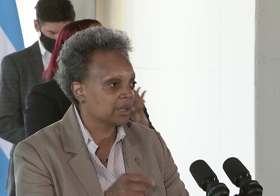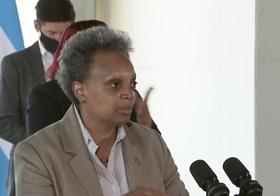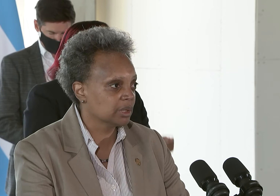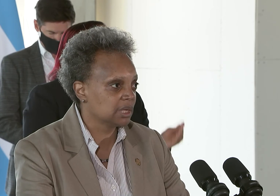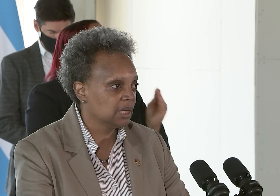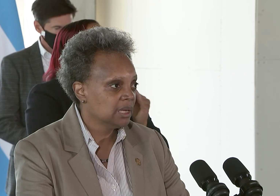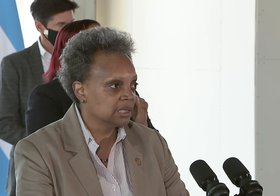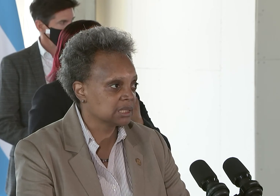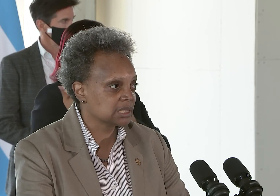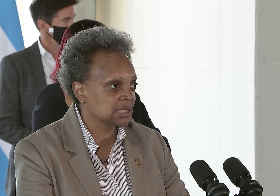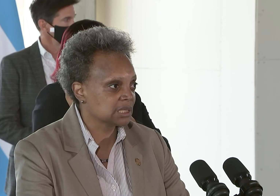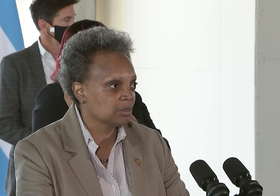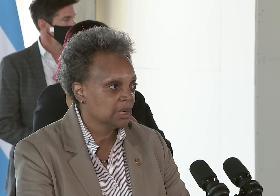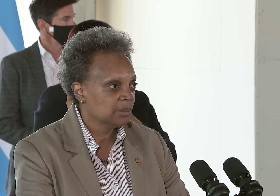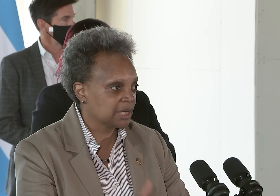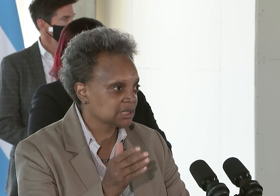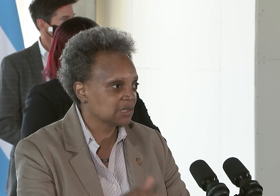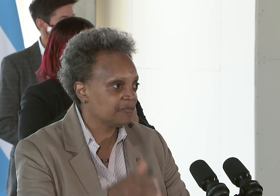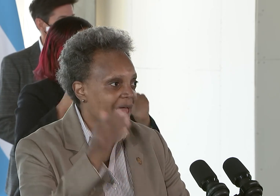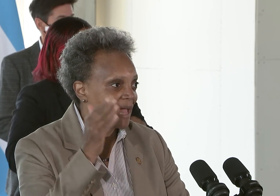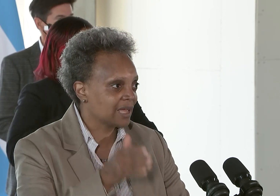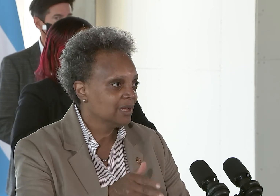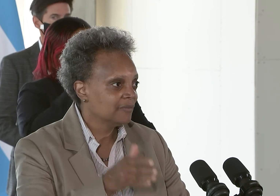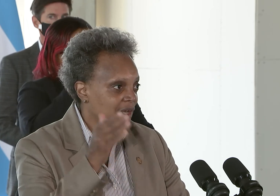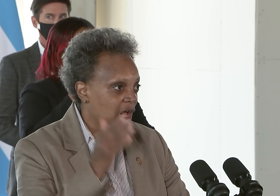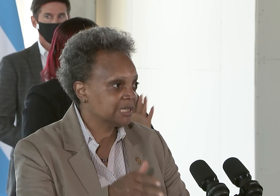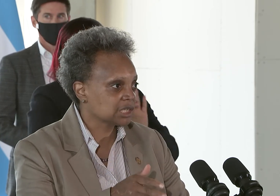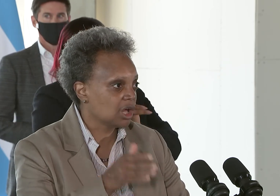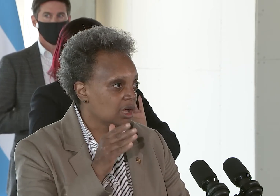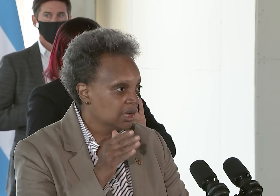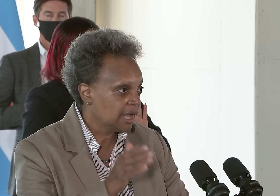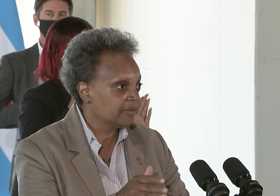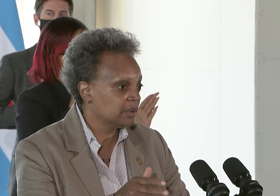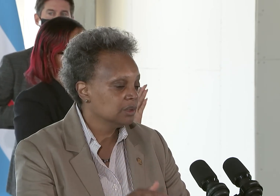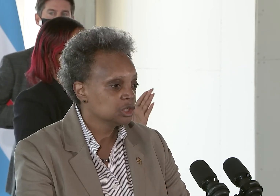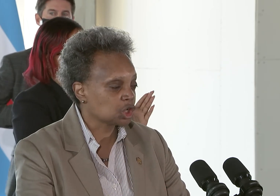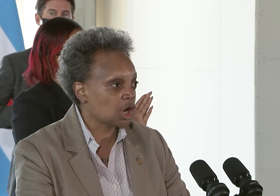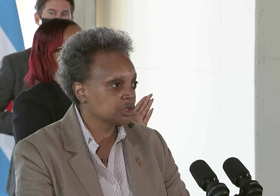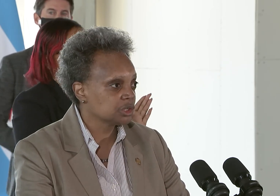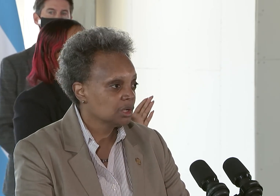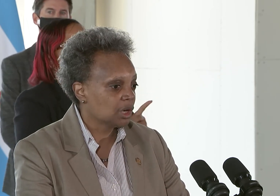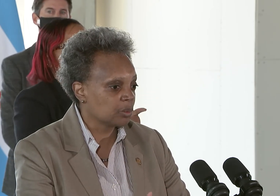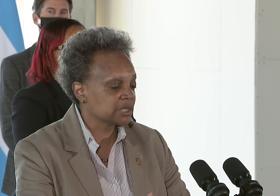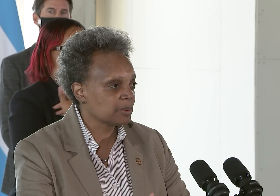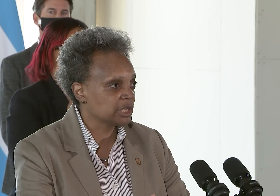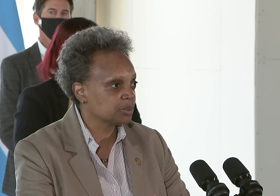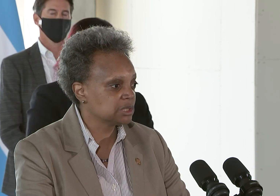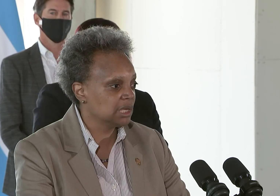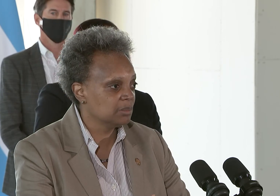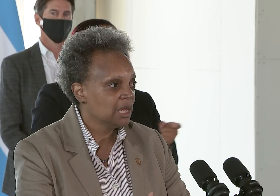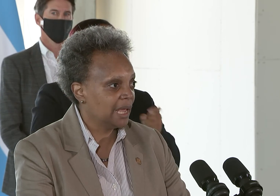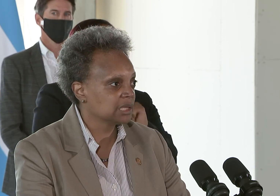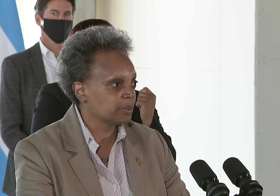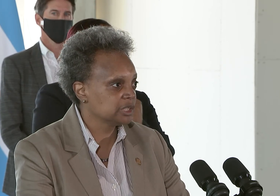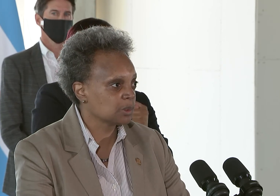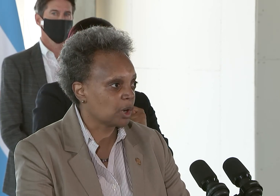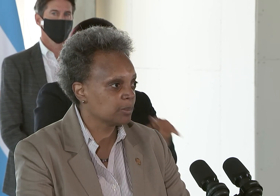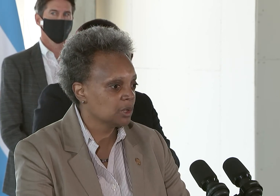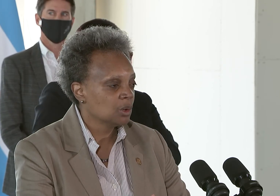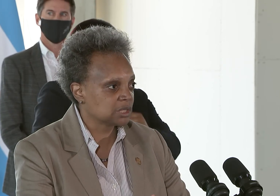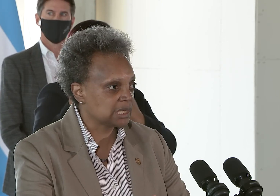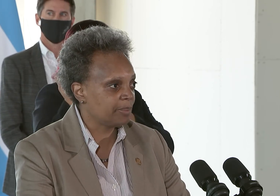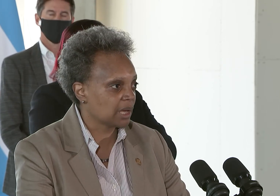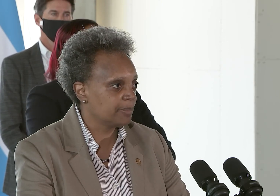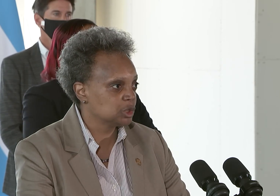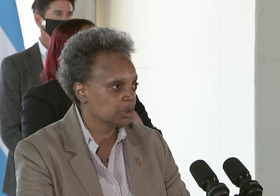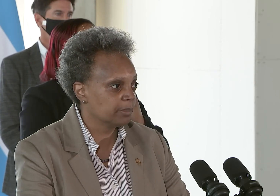more accountability into the system because of the flag that I saw, and then charge our risk management team and the police department